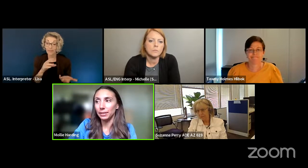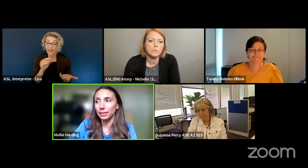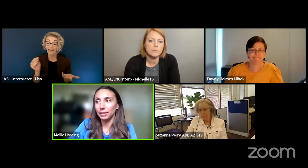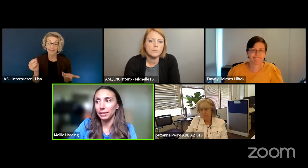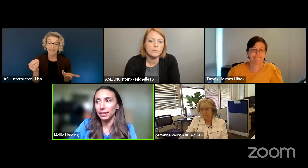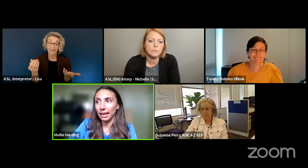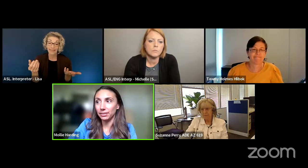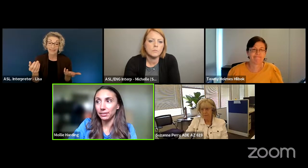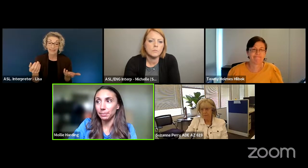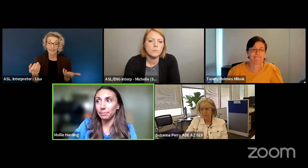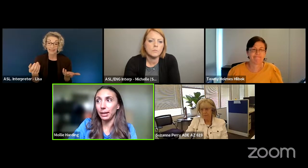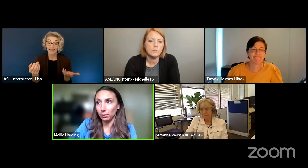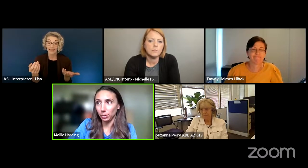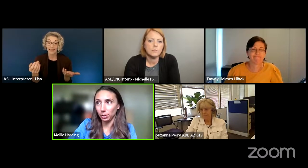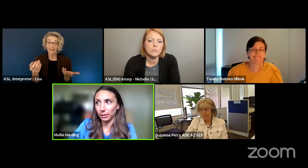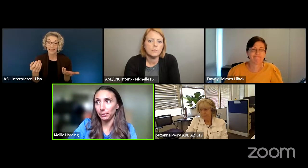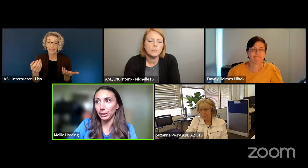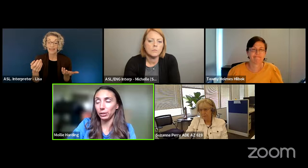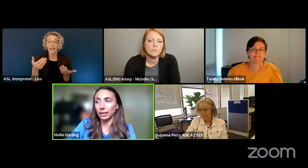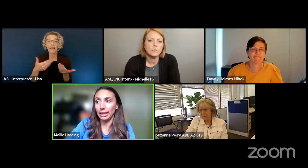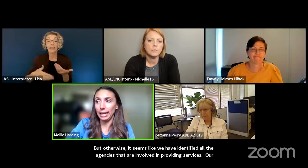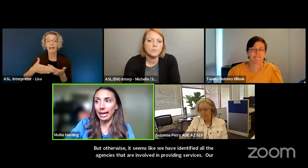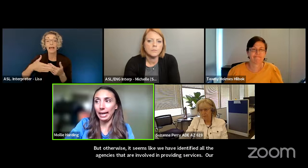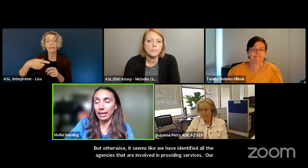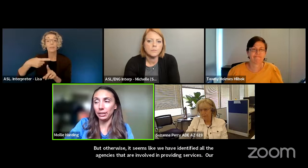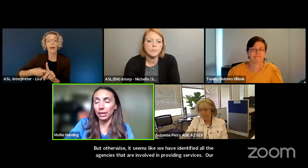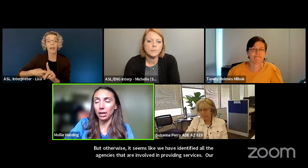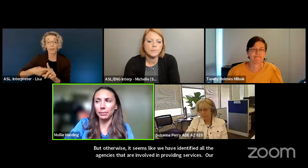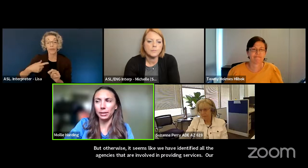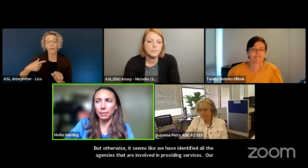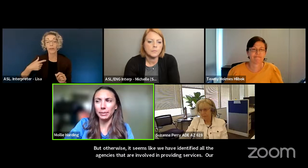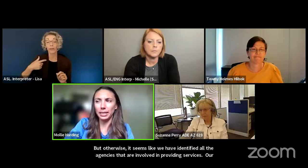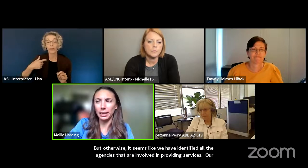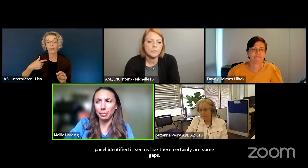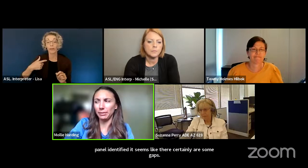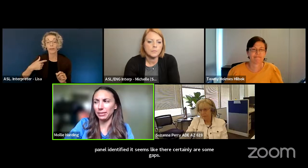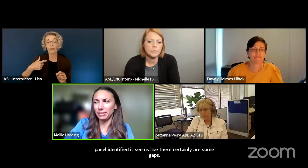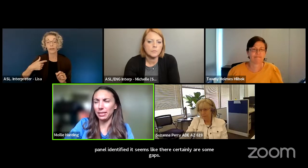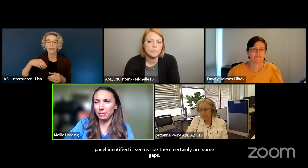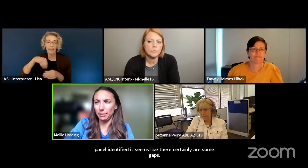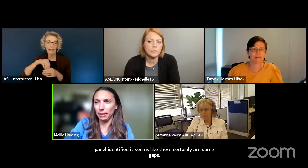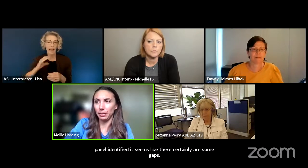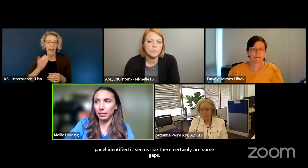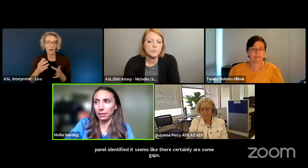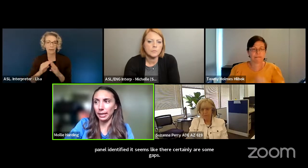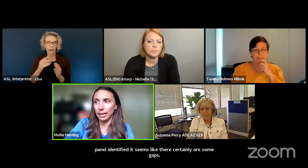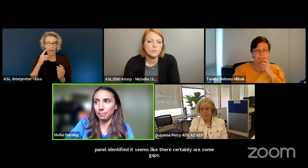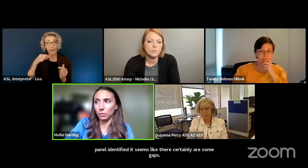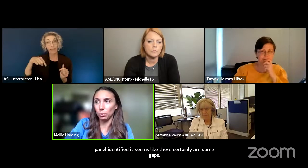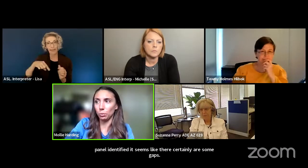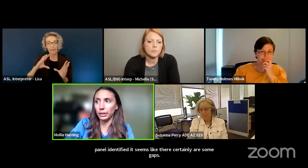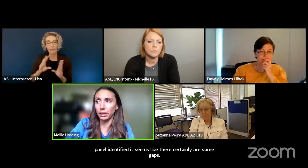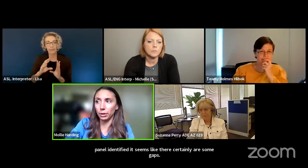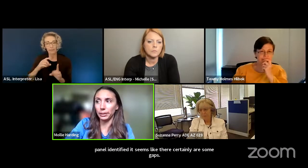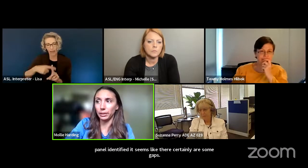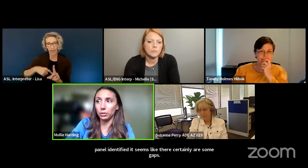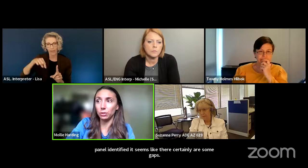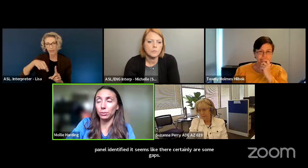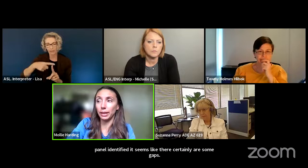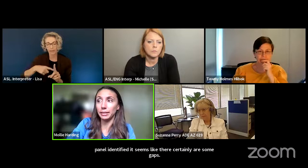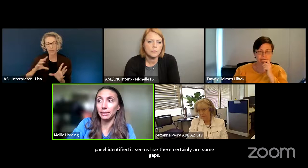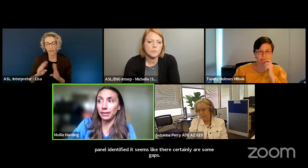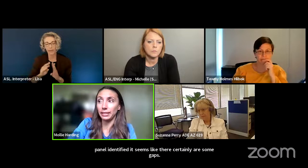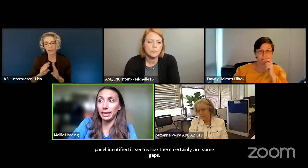And next month, we're going to be looking at, or in our meeting, I believe it's this month, we are